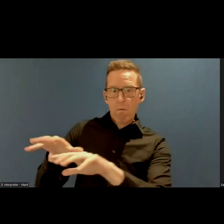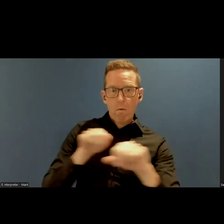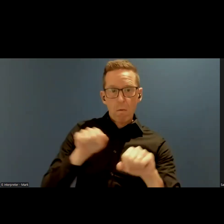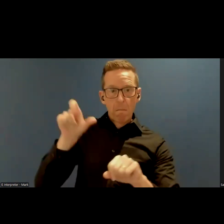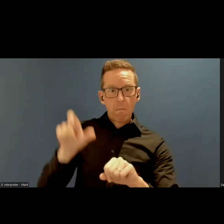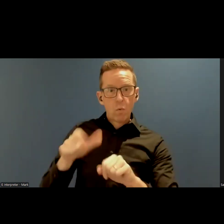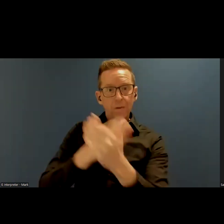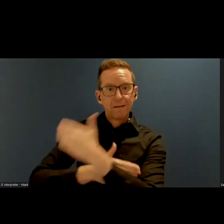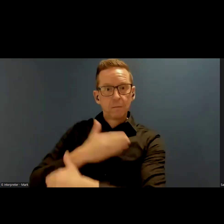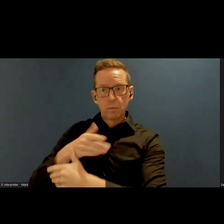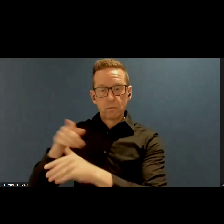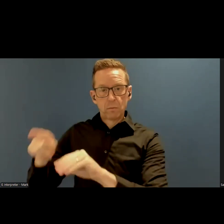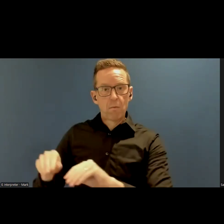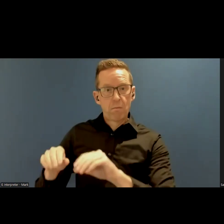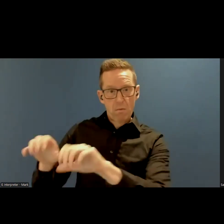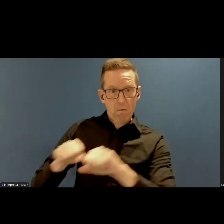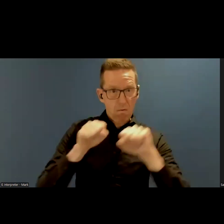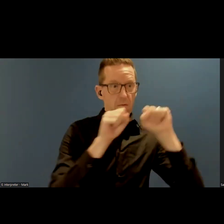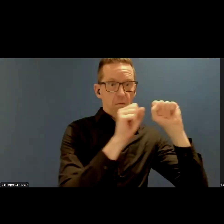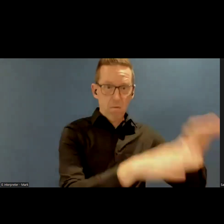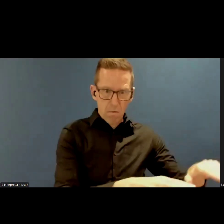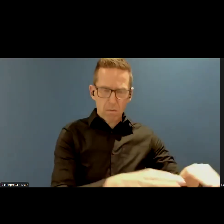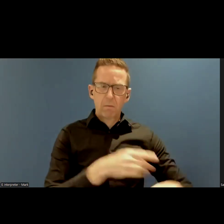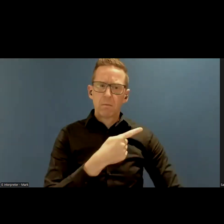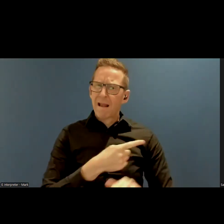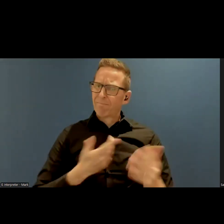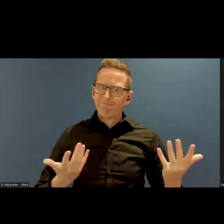of providing the